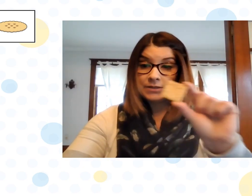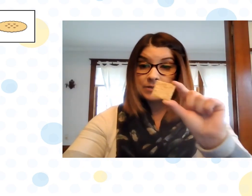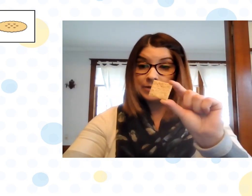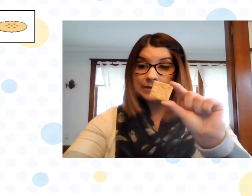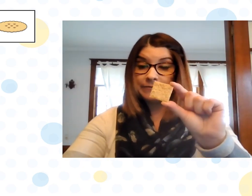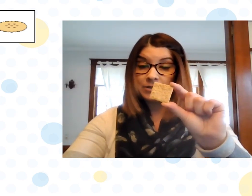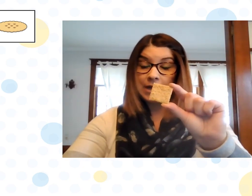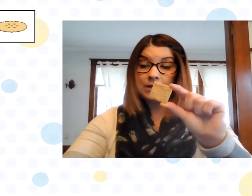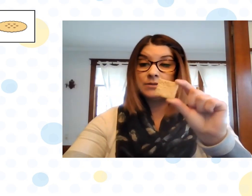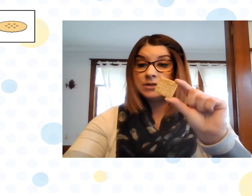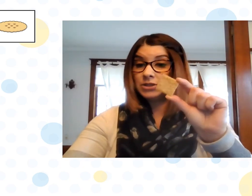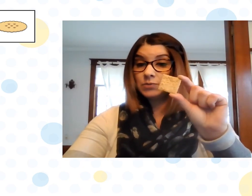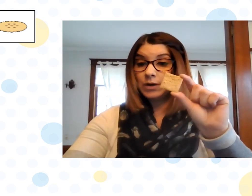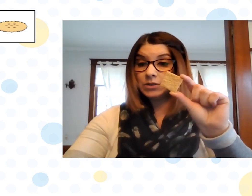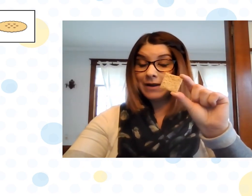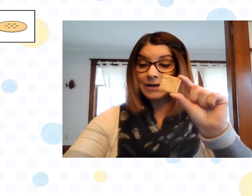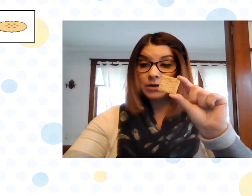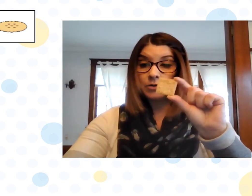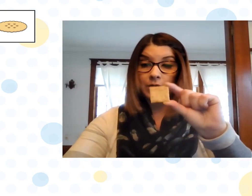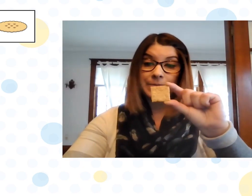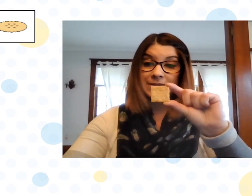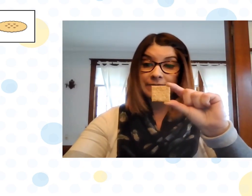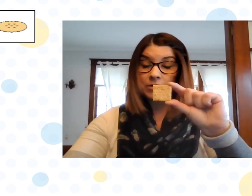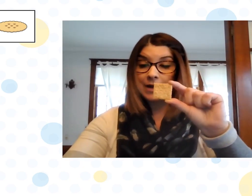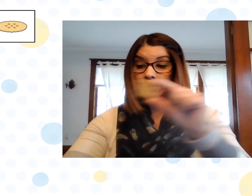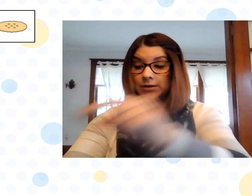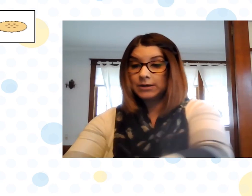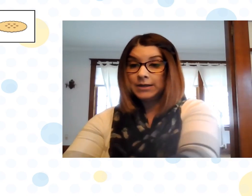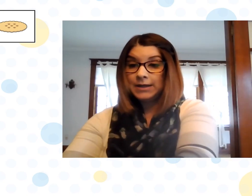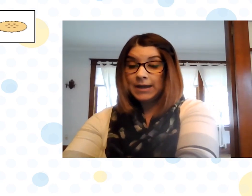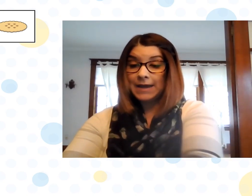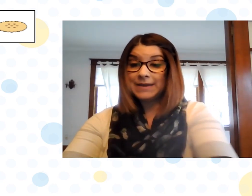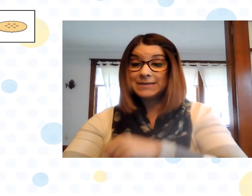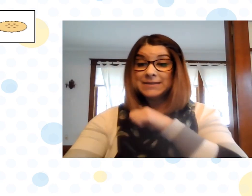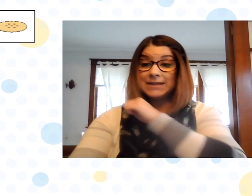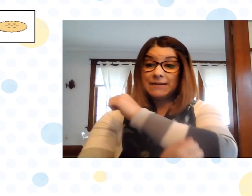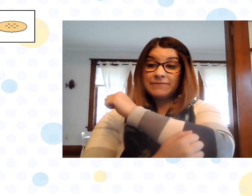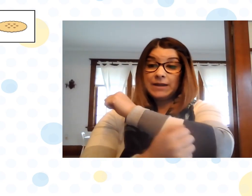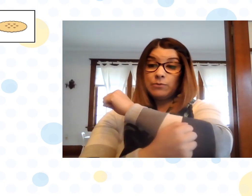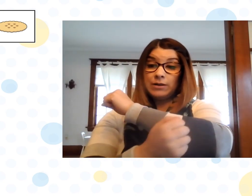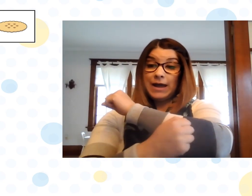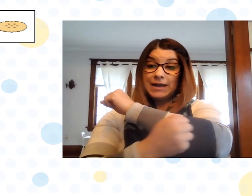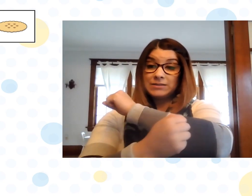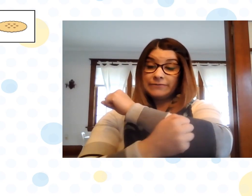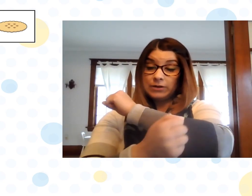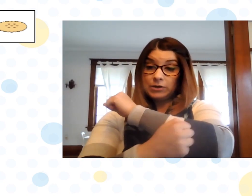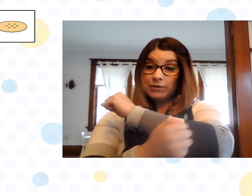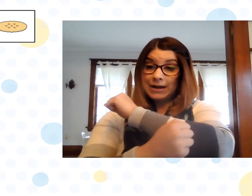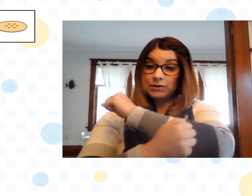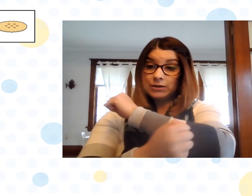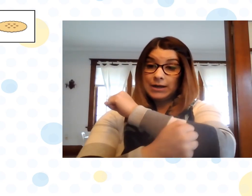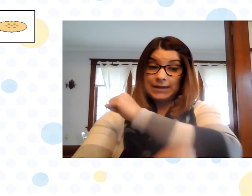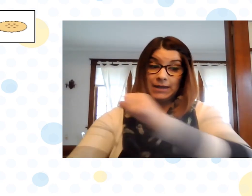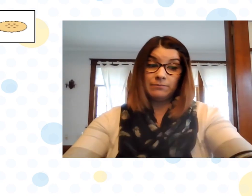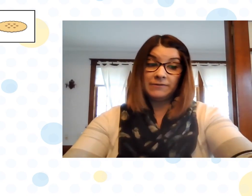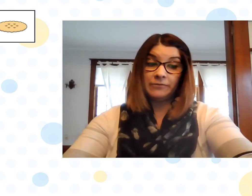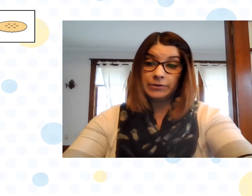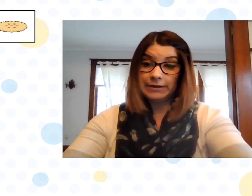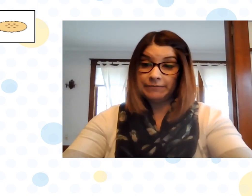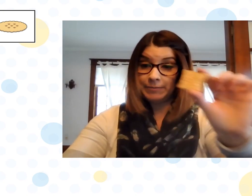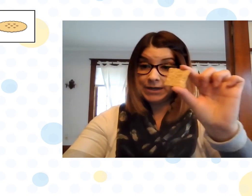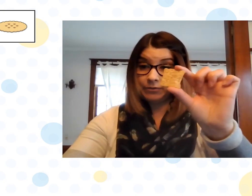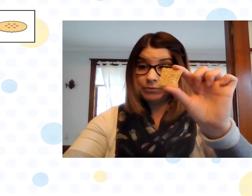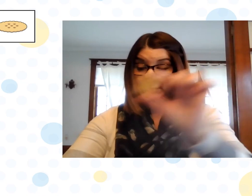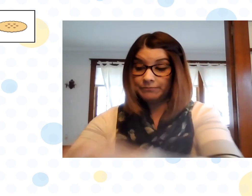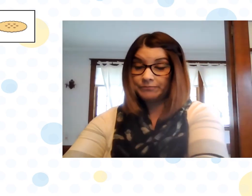So you can give your child just one cracker or a piece of a cracker and then see if they will ask for a cracker again before you give